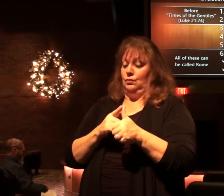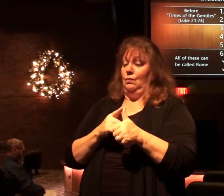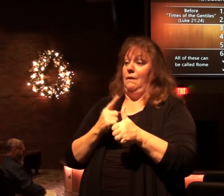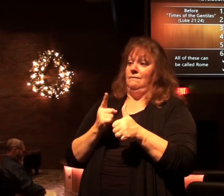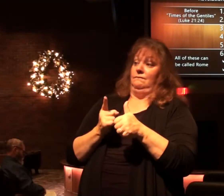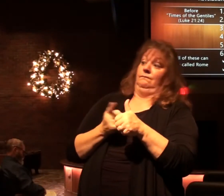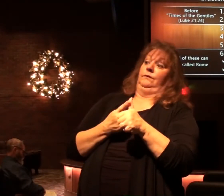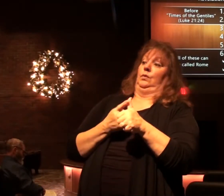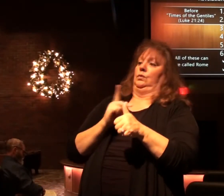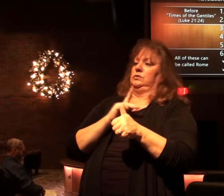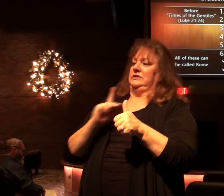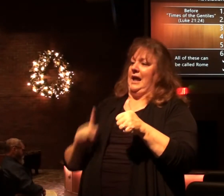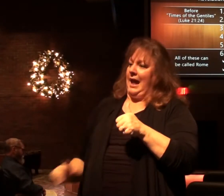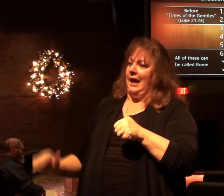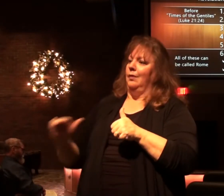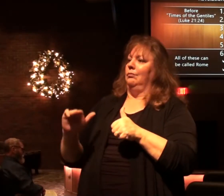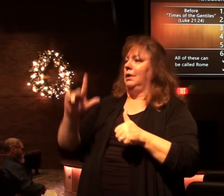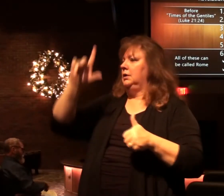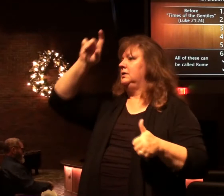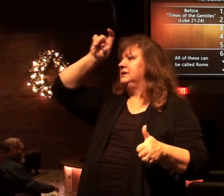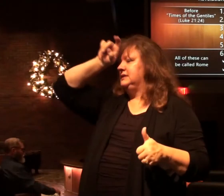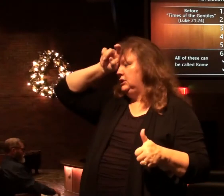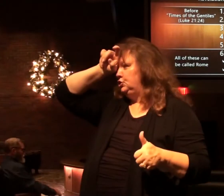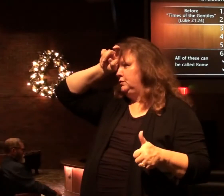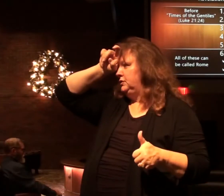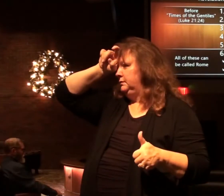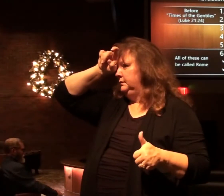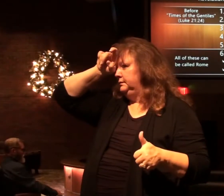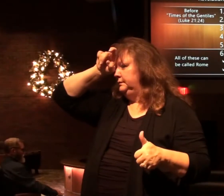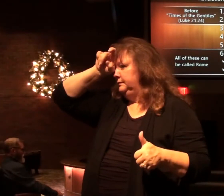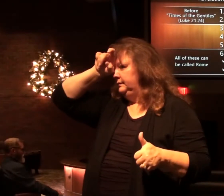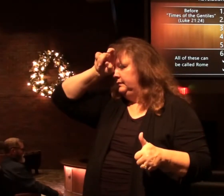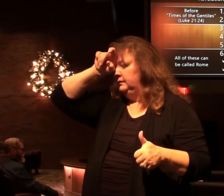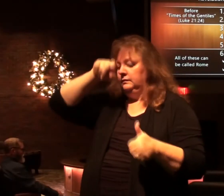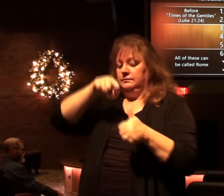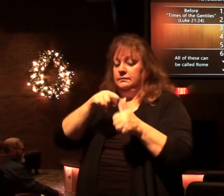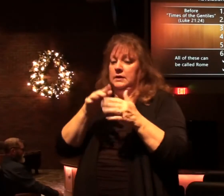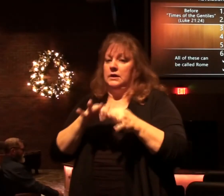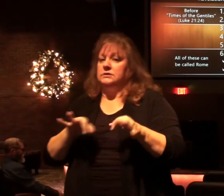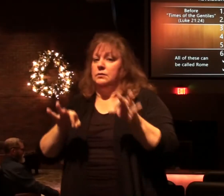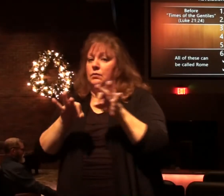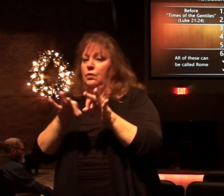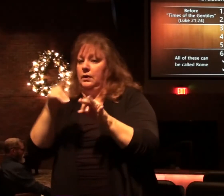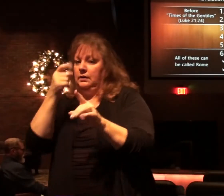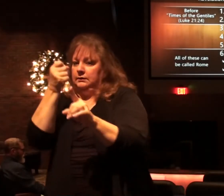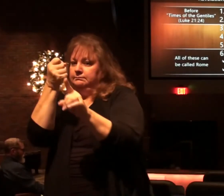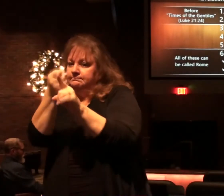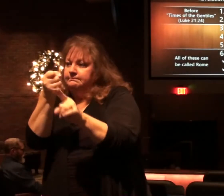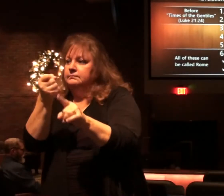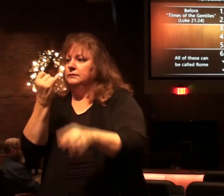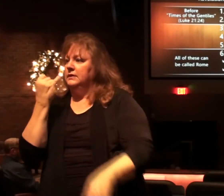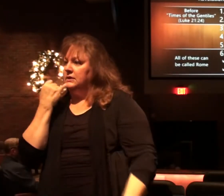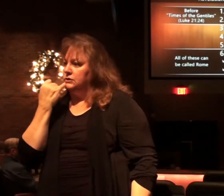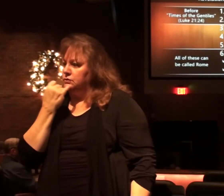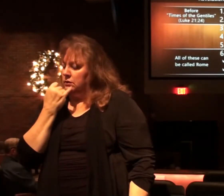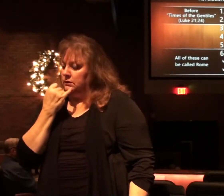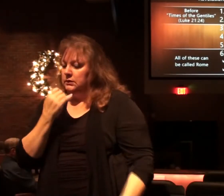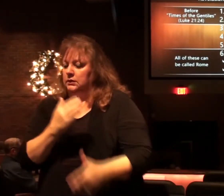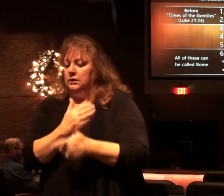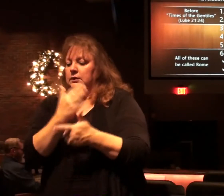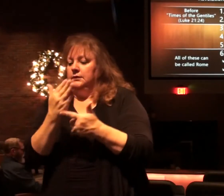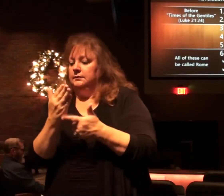first empire that is of significance for Israel. And